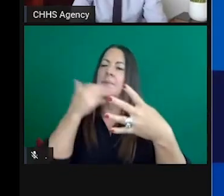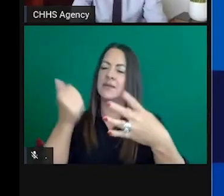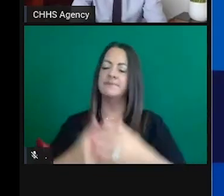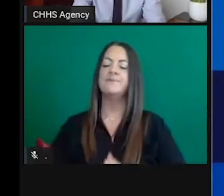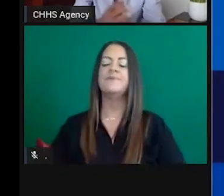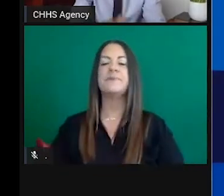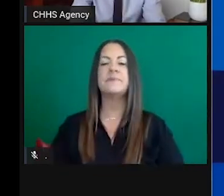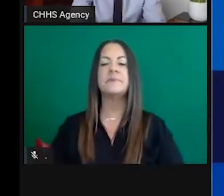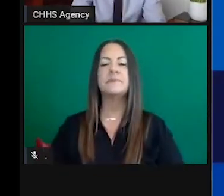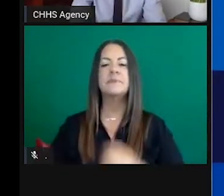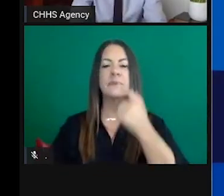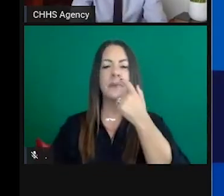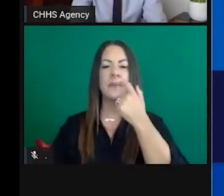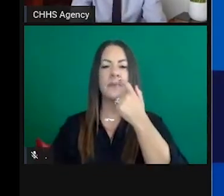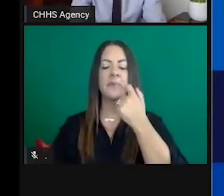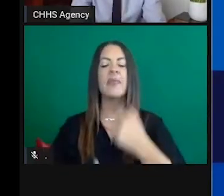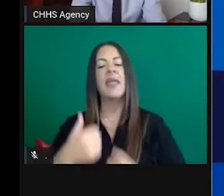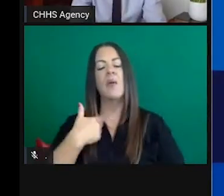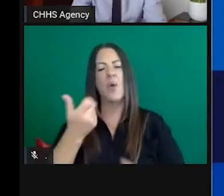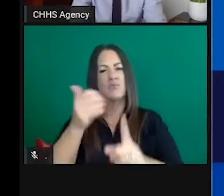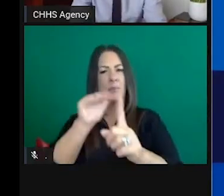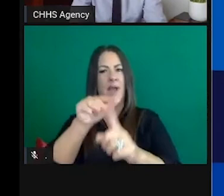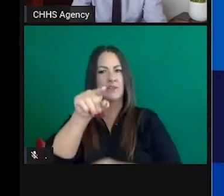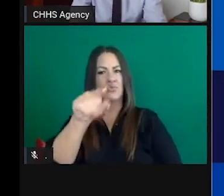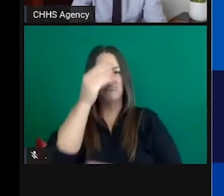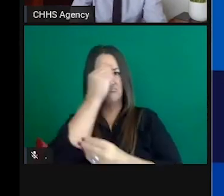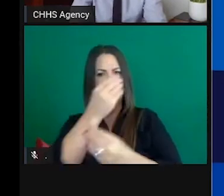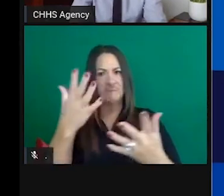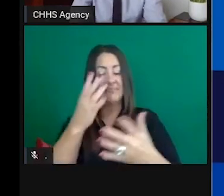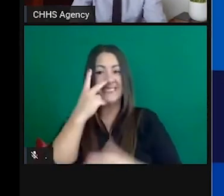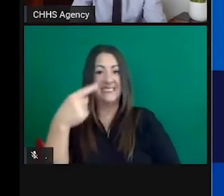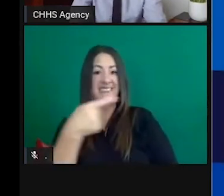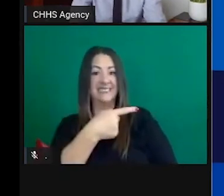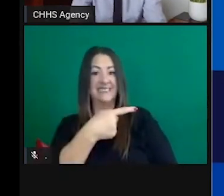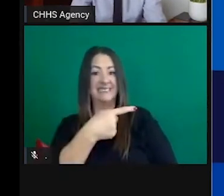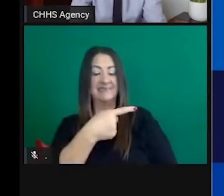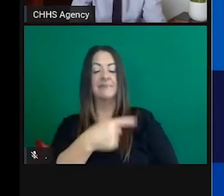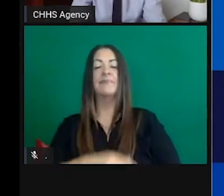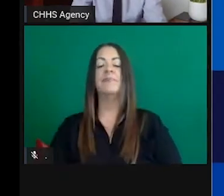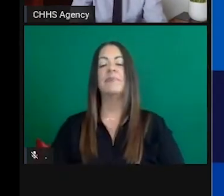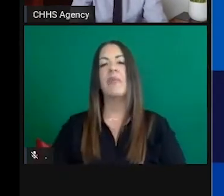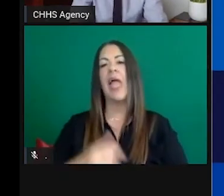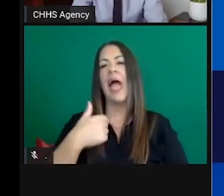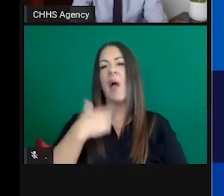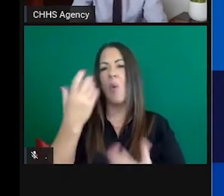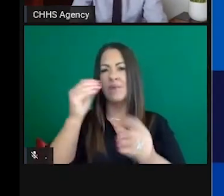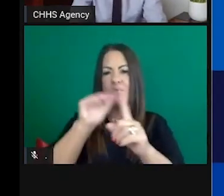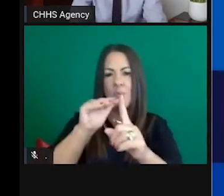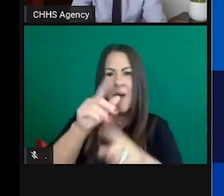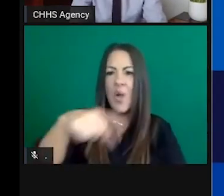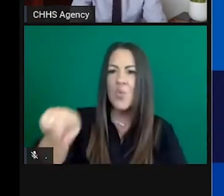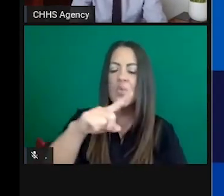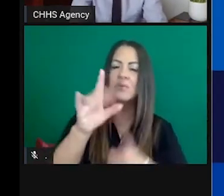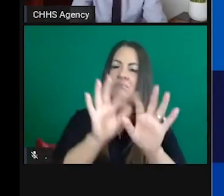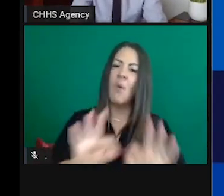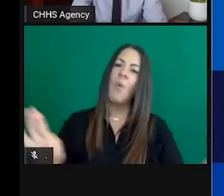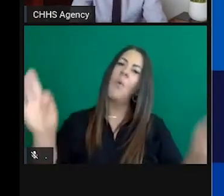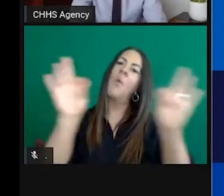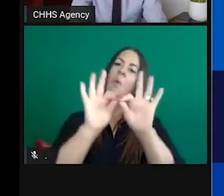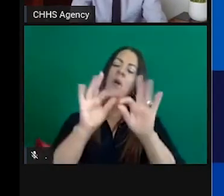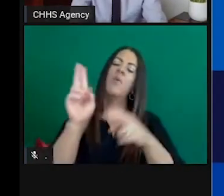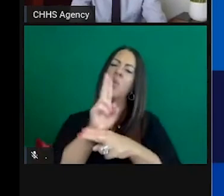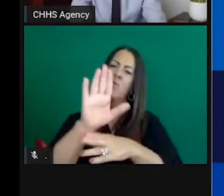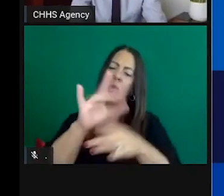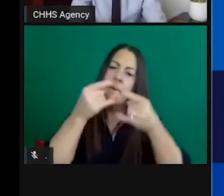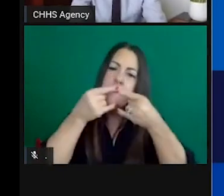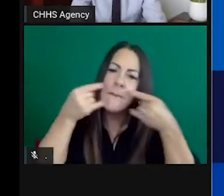just want to remind you, and we usually have this slide here, where I have a chance to remind you of the importance of wearing your